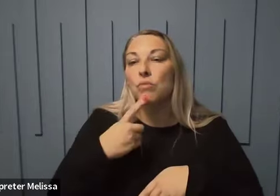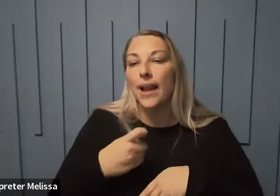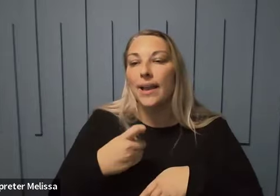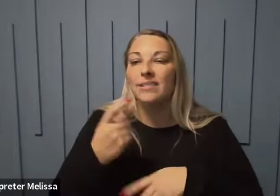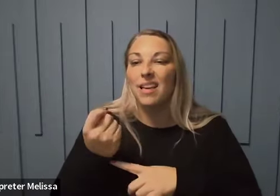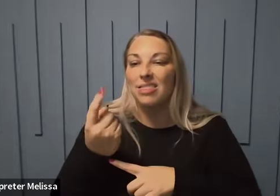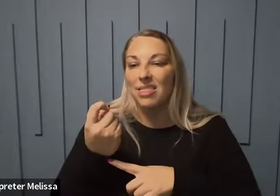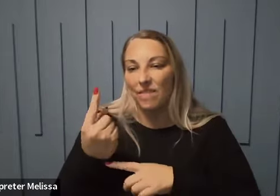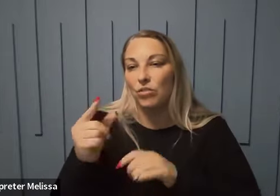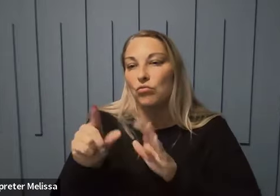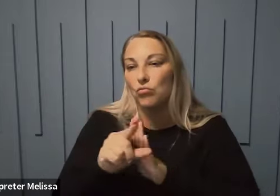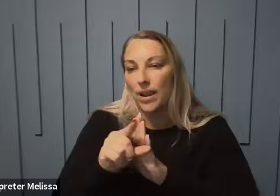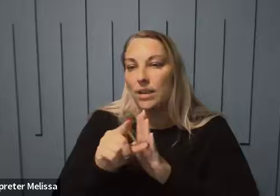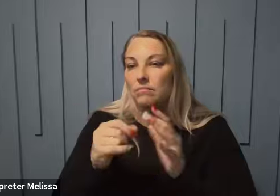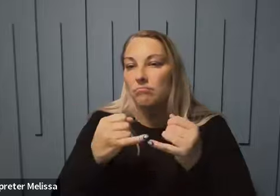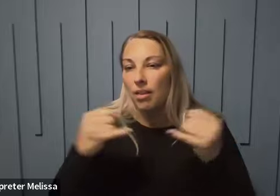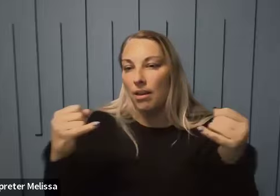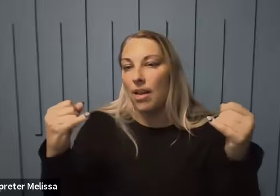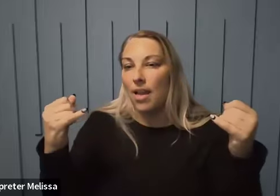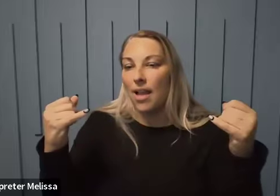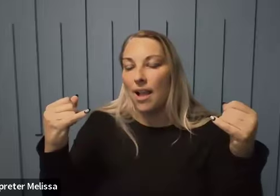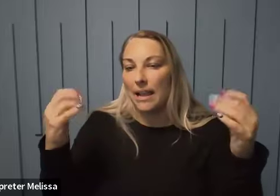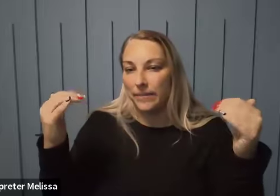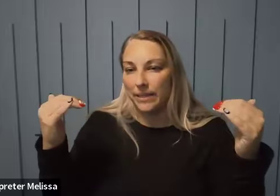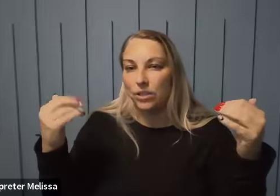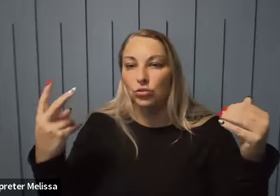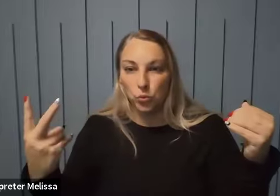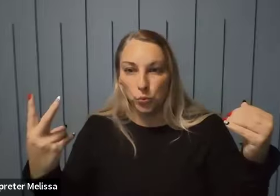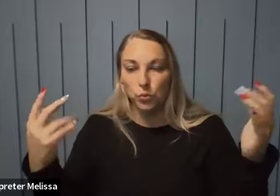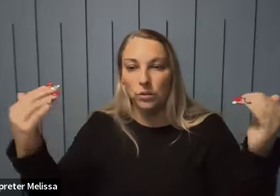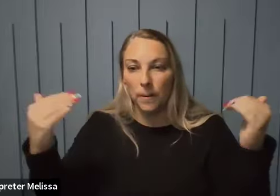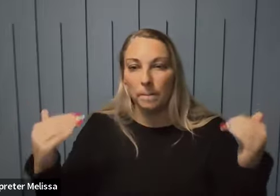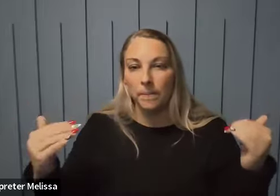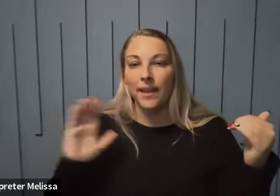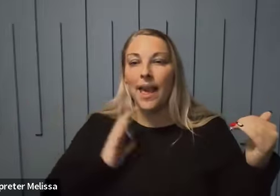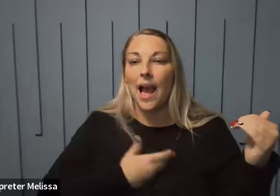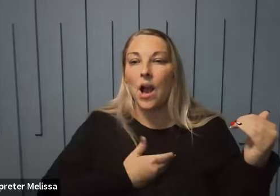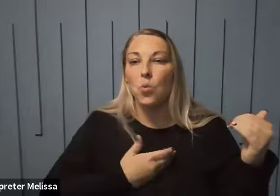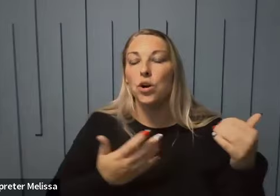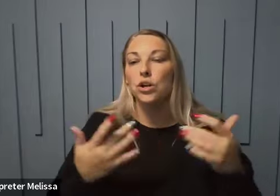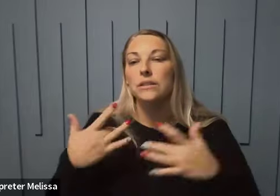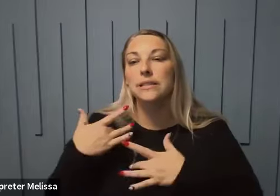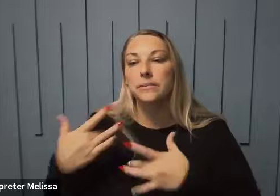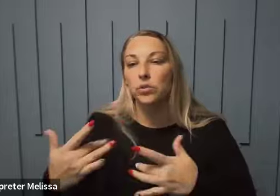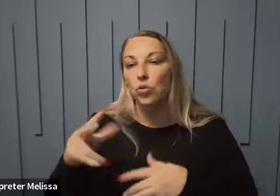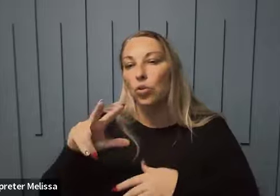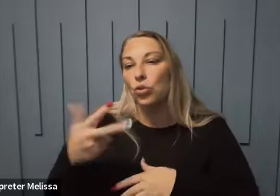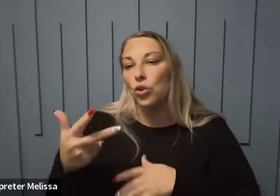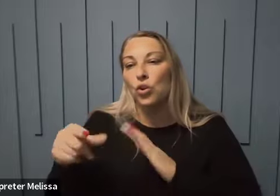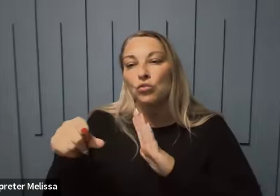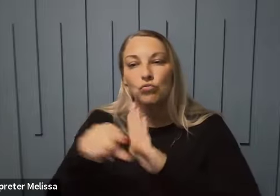year behind. Again, there was only two who achieved that. And then our typical third